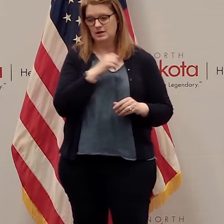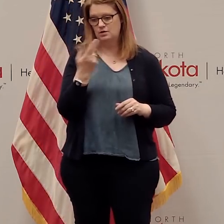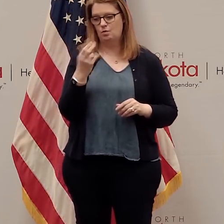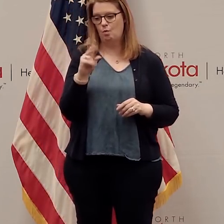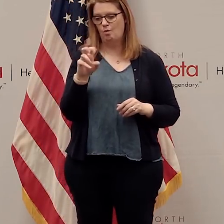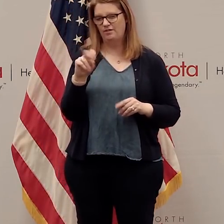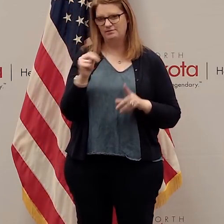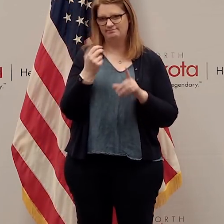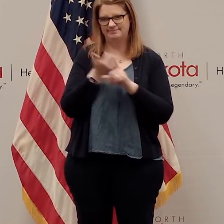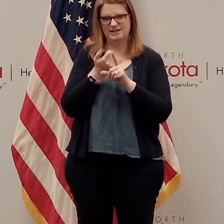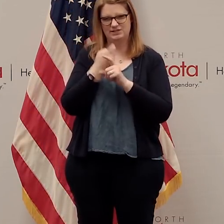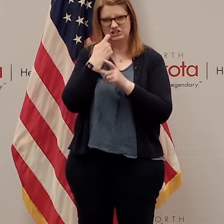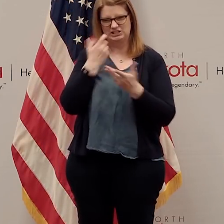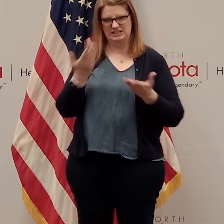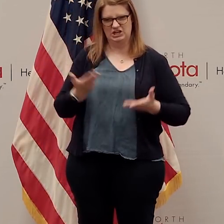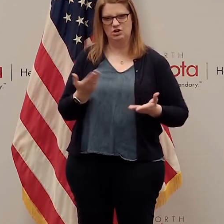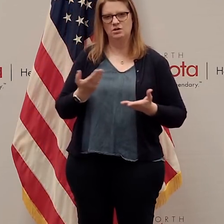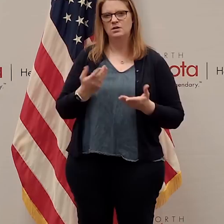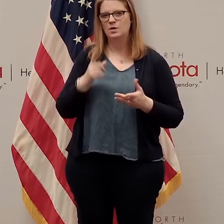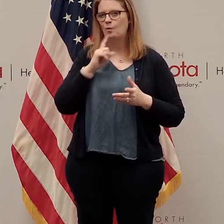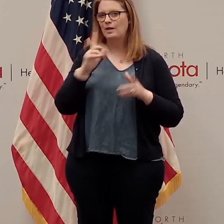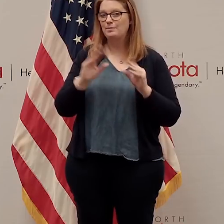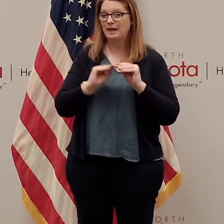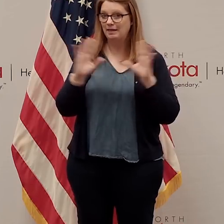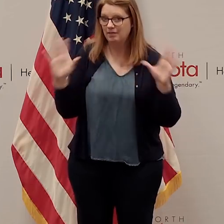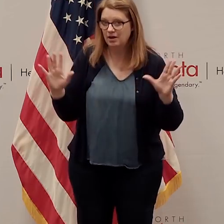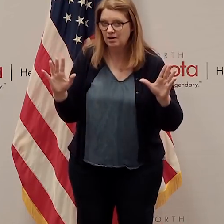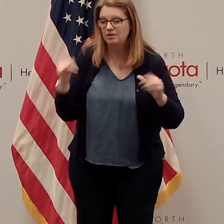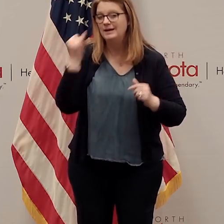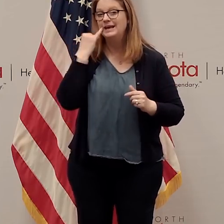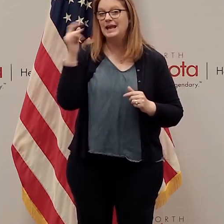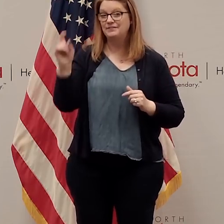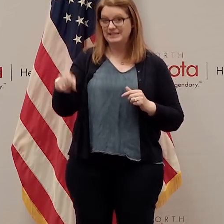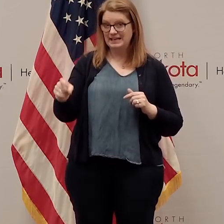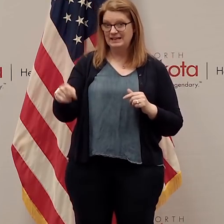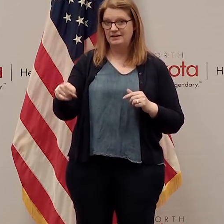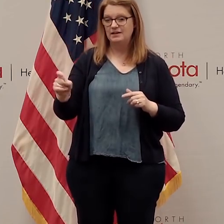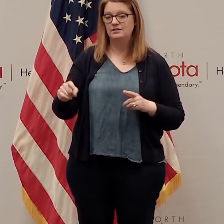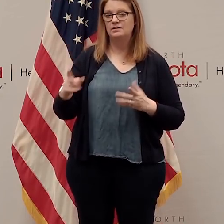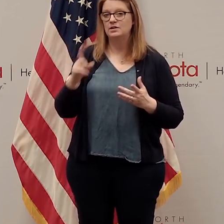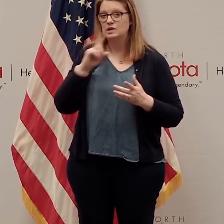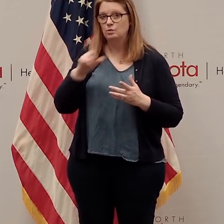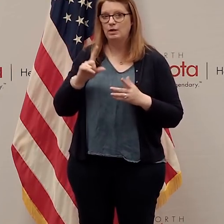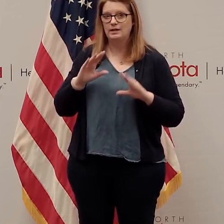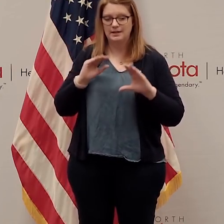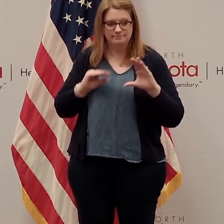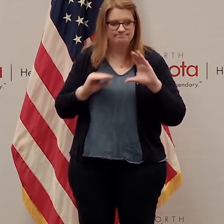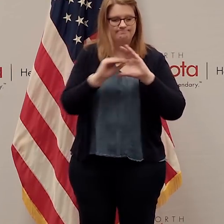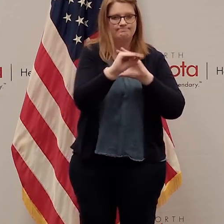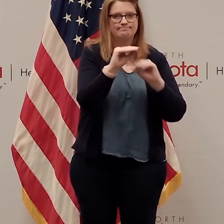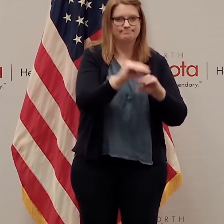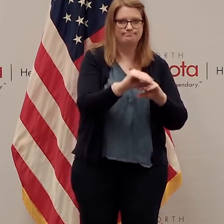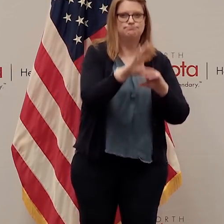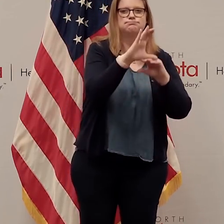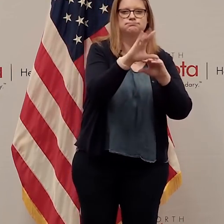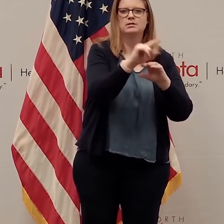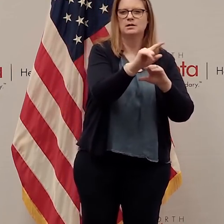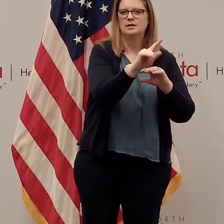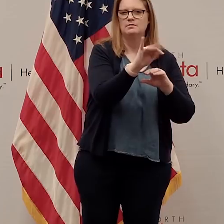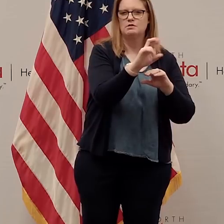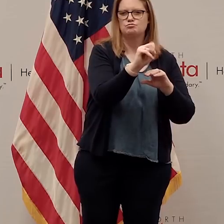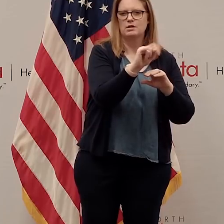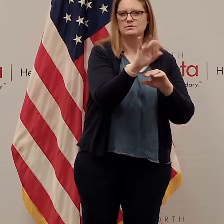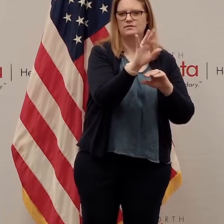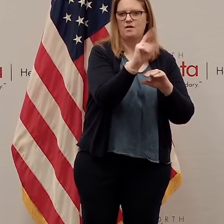was here last Friday, for getting that clarity that if needed, one of the ways that we can replenish our trust fund balance unemployment is with